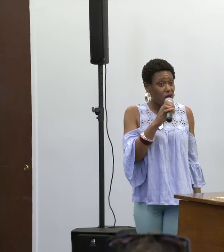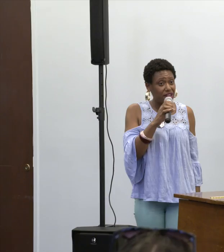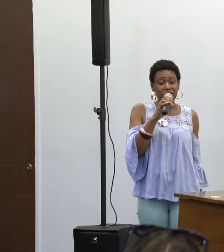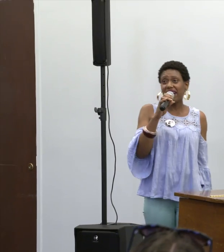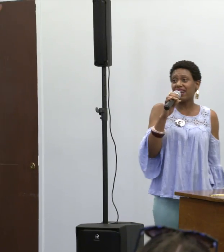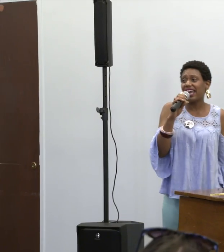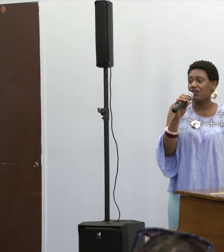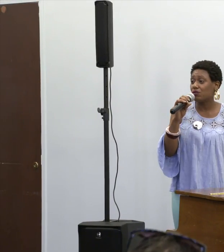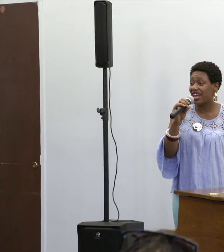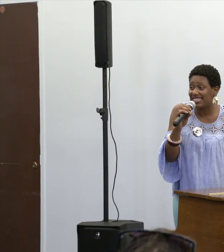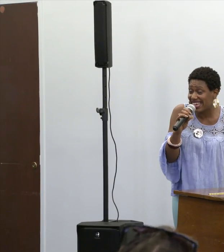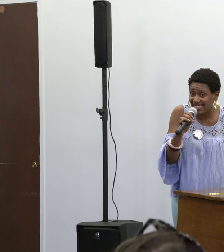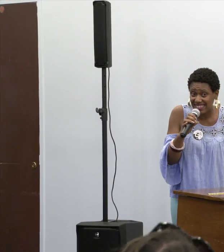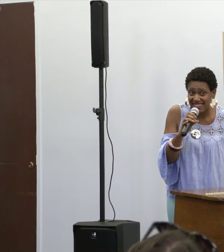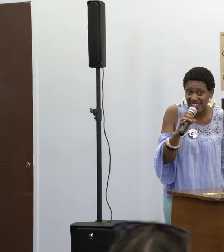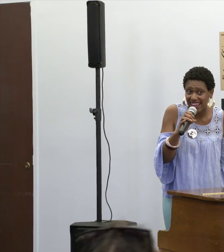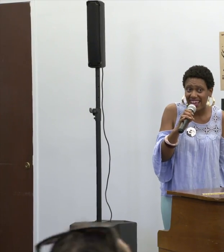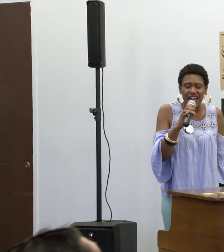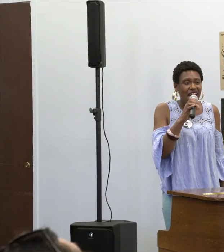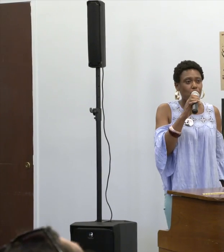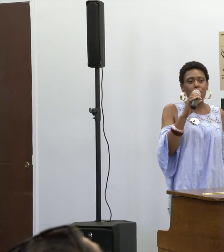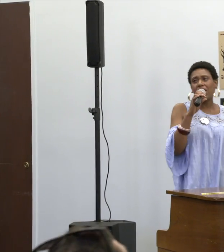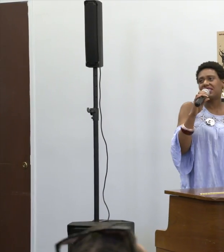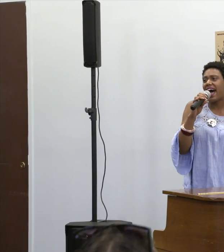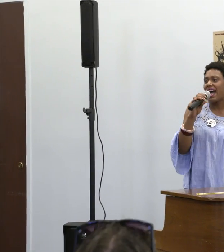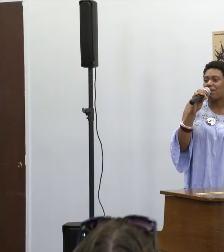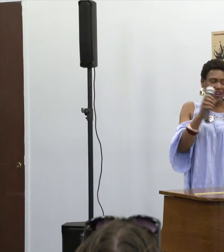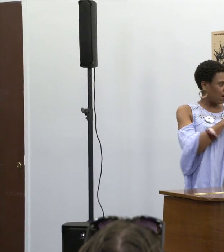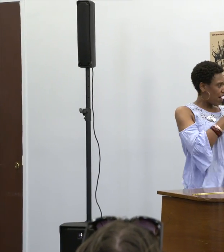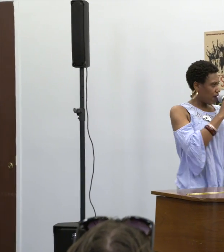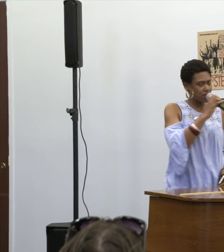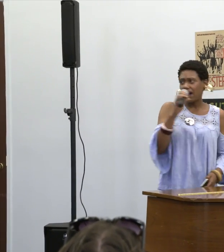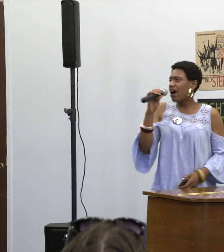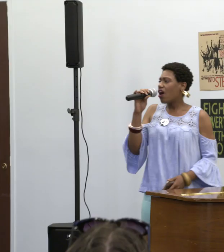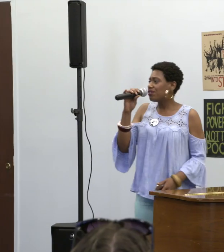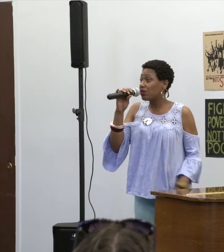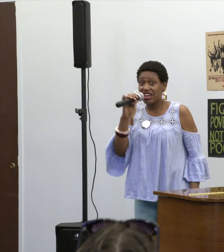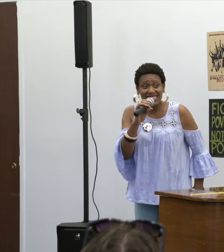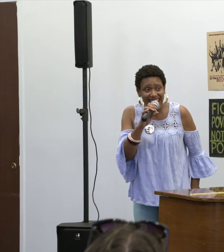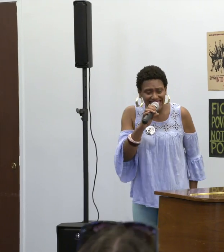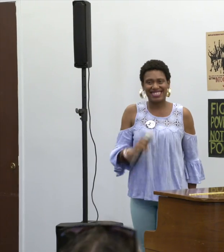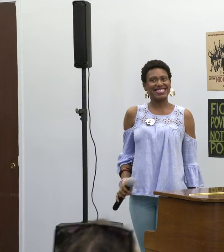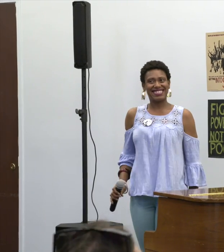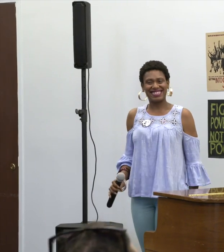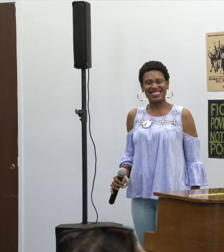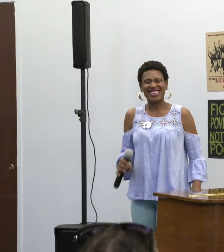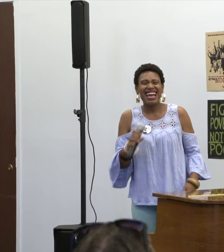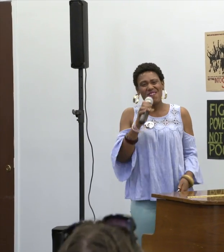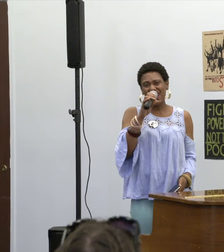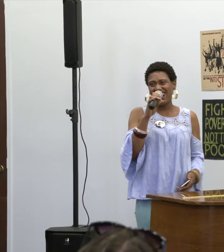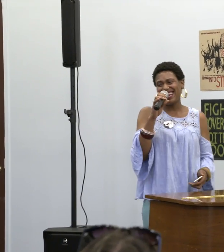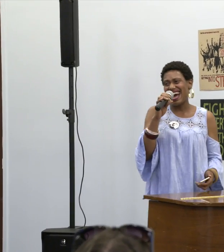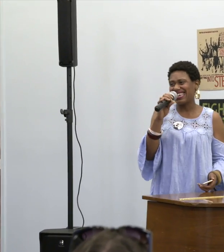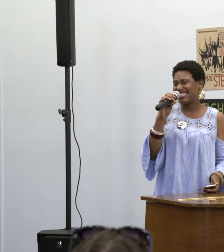Oh, you do know it. Let me hear it again. No justice. No peace. And one more time. Uh-oh. No justice. No